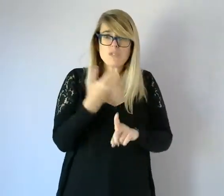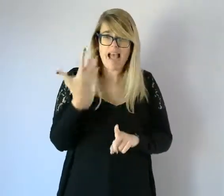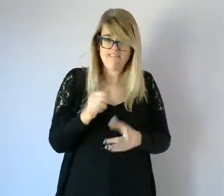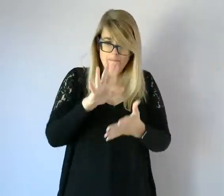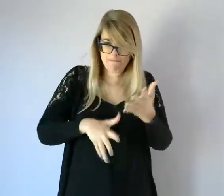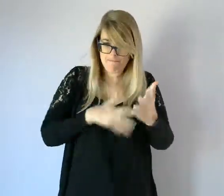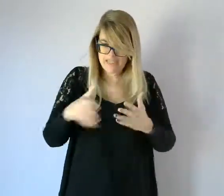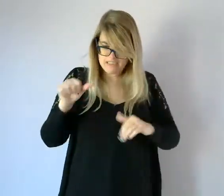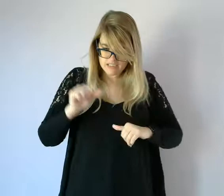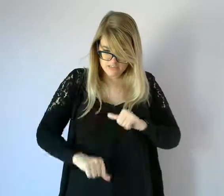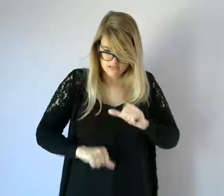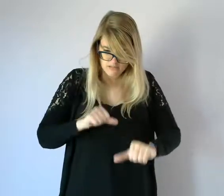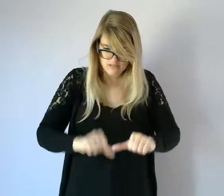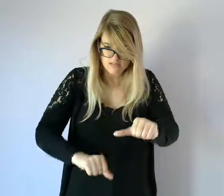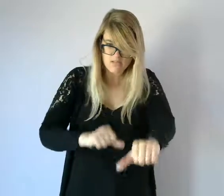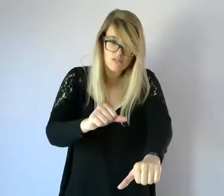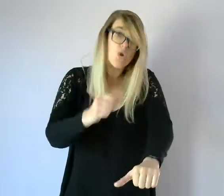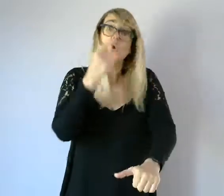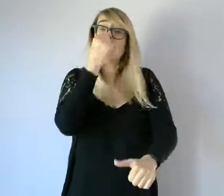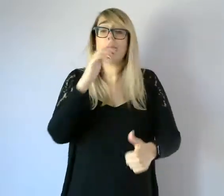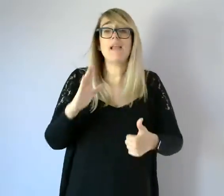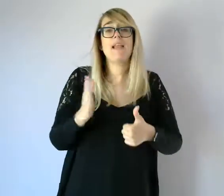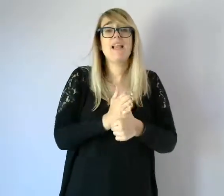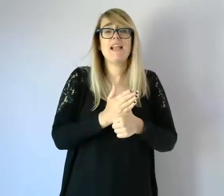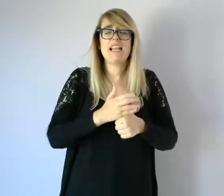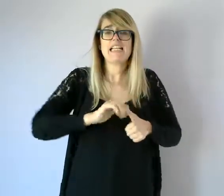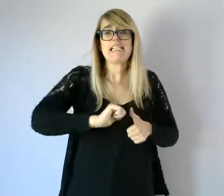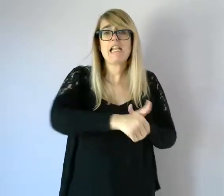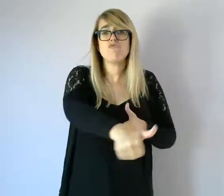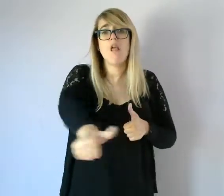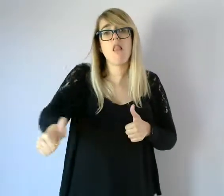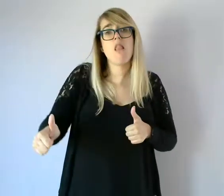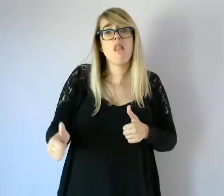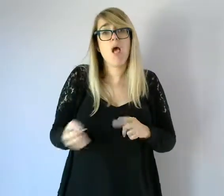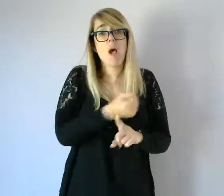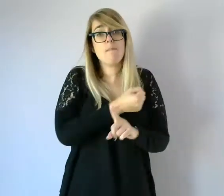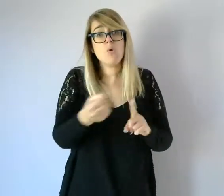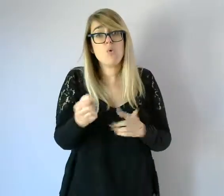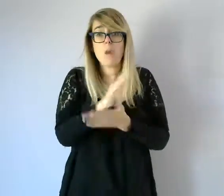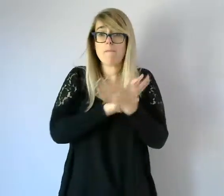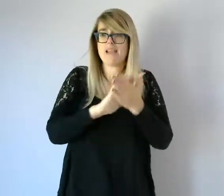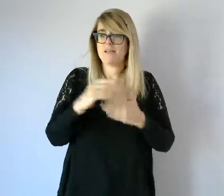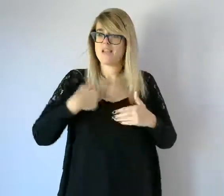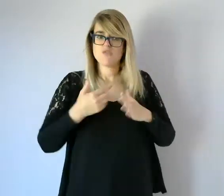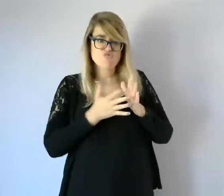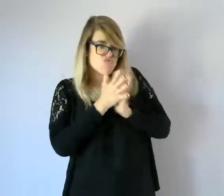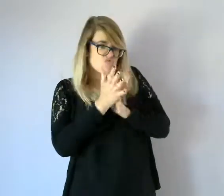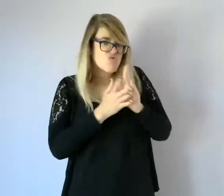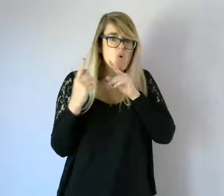1. Serial abusing, in which the perpetrator seeks out and grooms individuals.